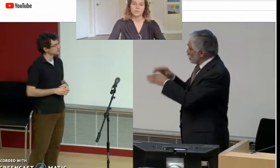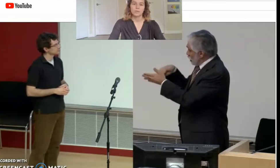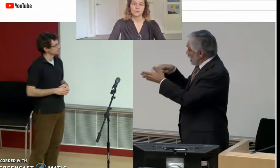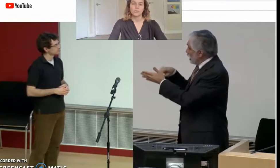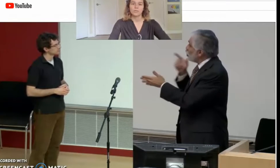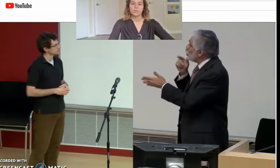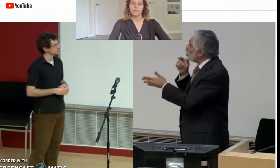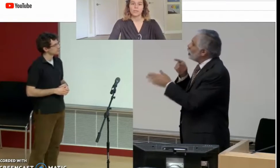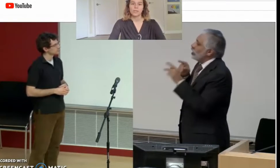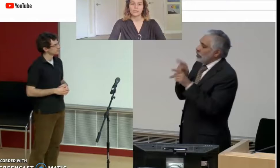strong